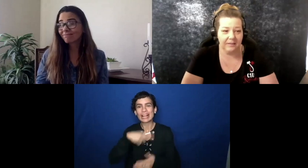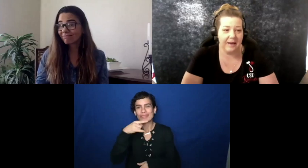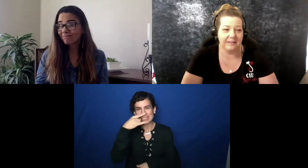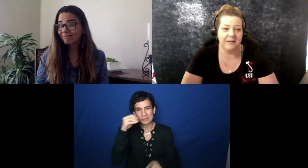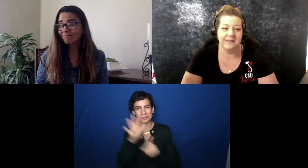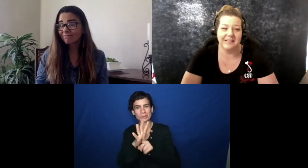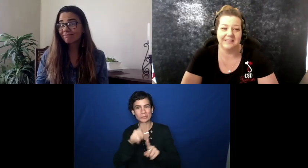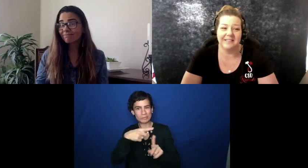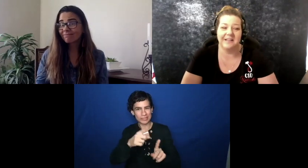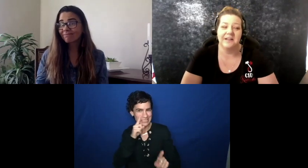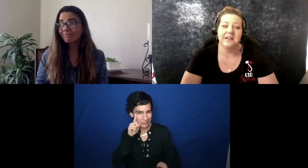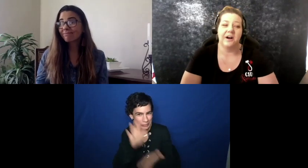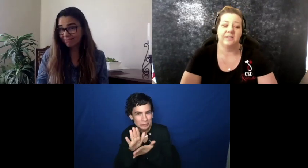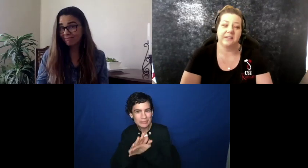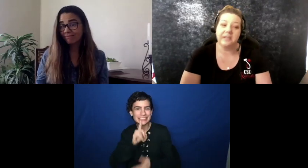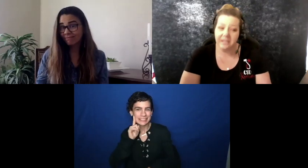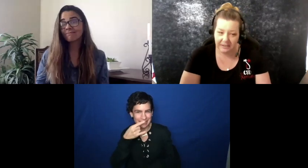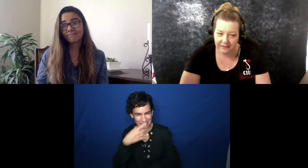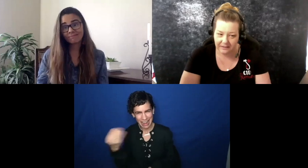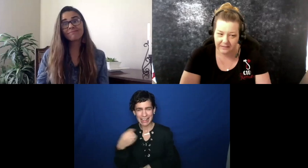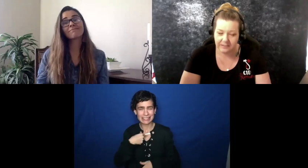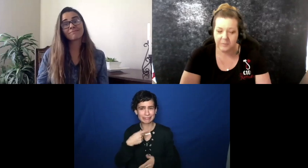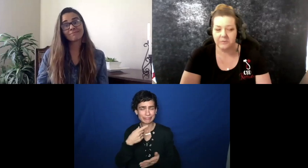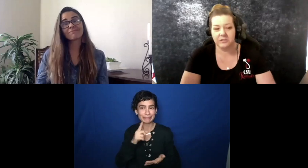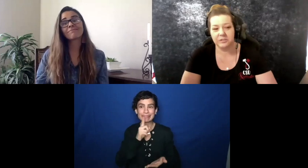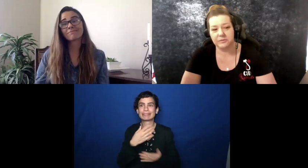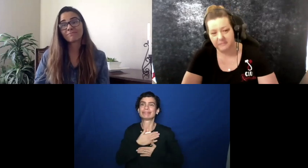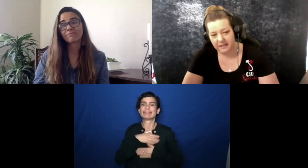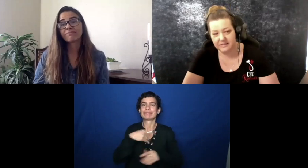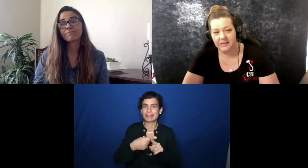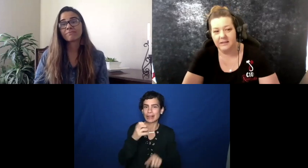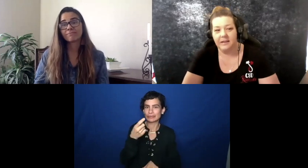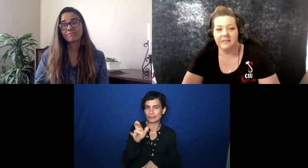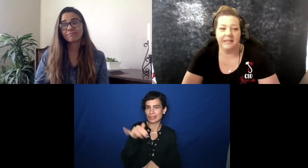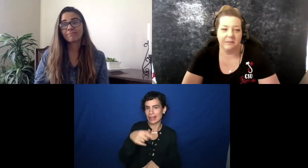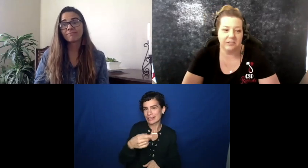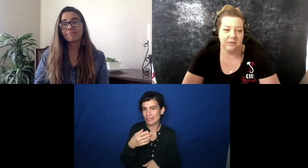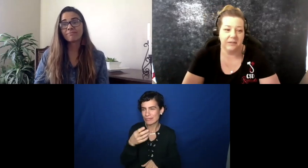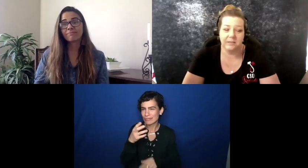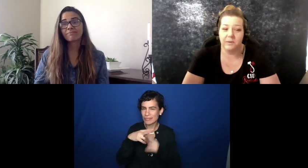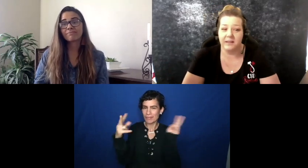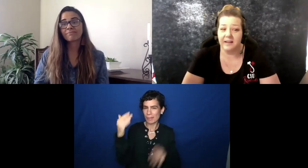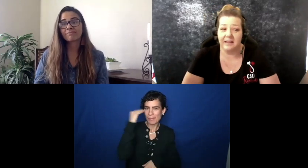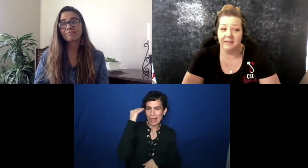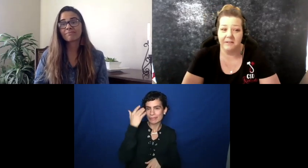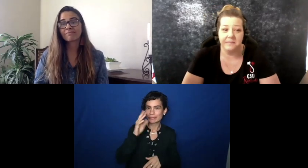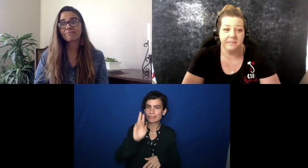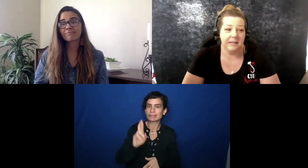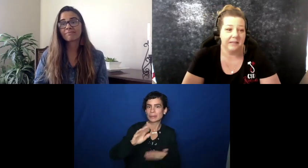in the MAC, so it's nice to see all these, like hearing kids exposed to deaf kids and sign language. So that's the one thing that I